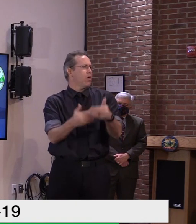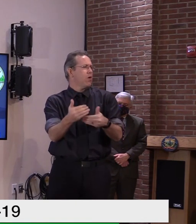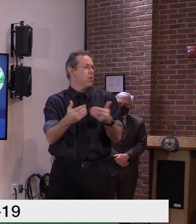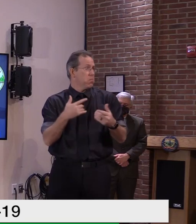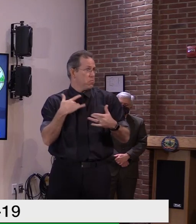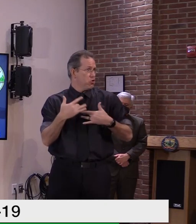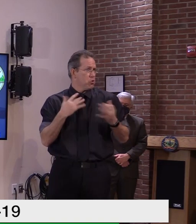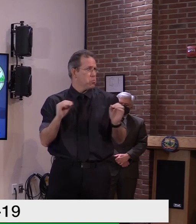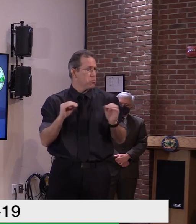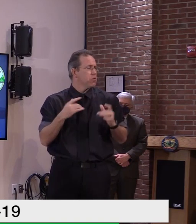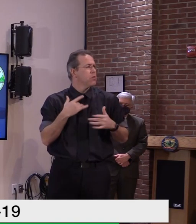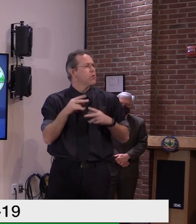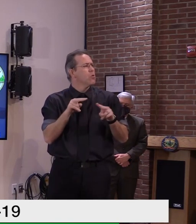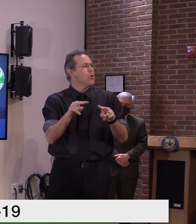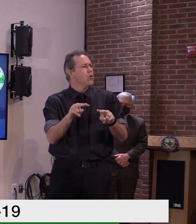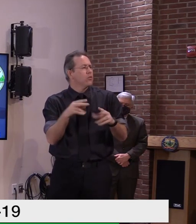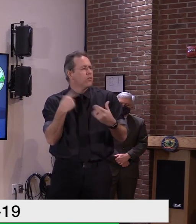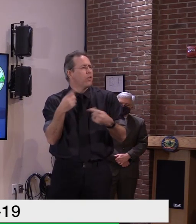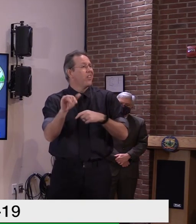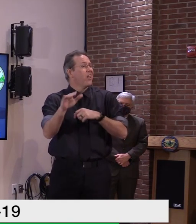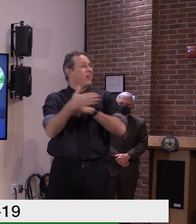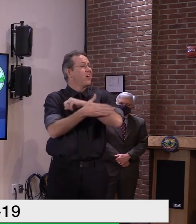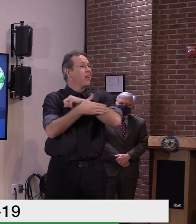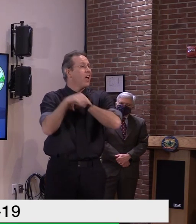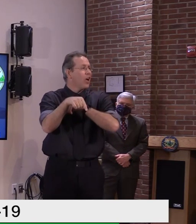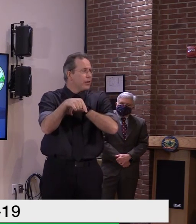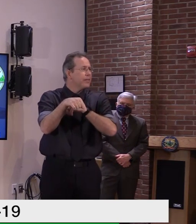County State's Attorney has done a pretty good job.